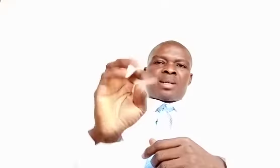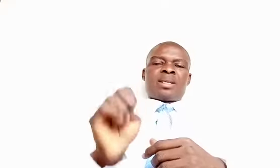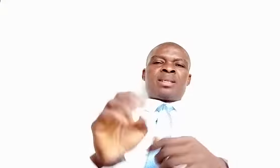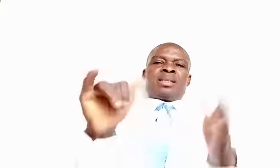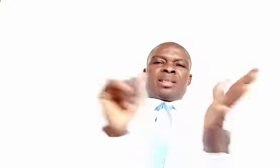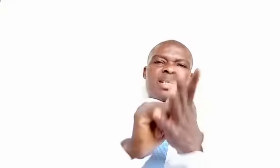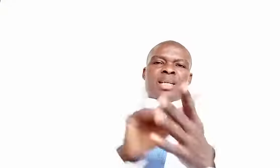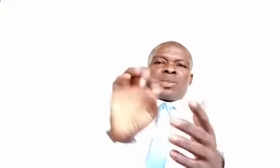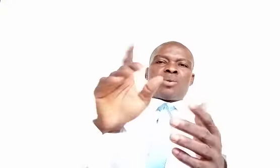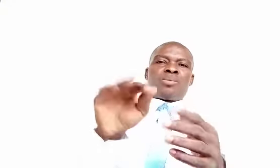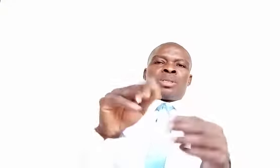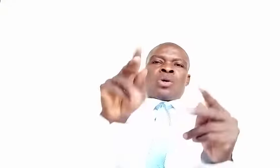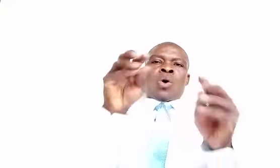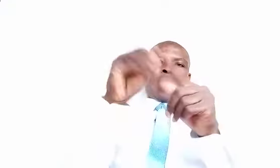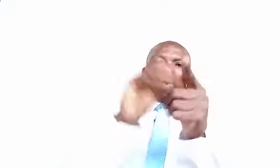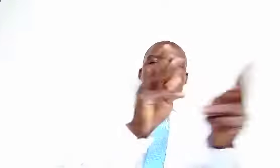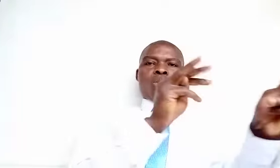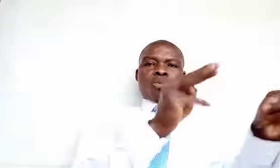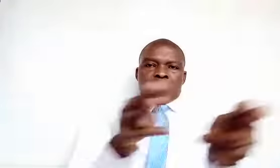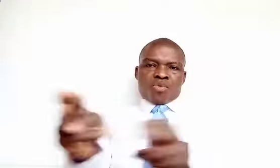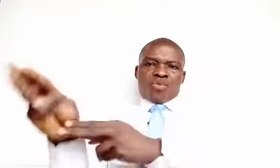or move around the Sun.